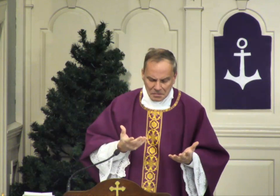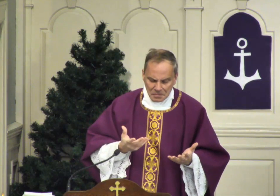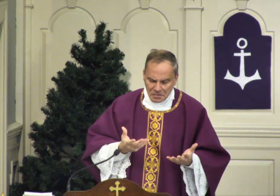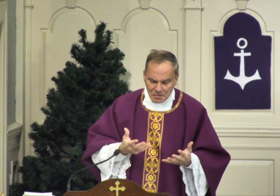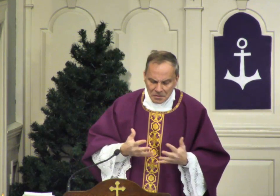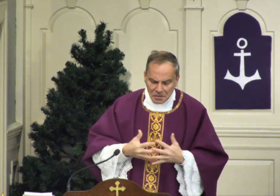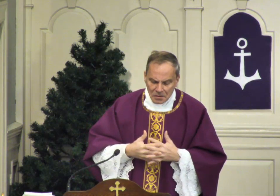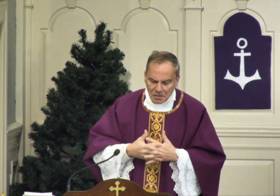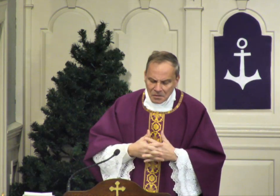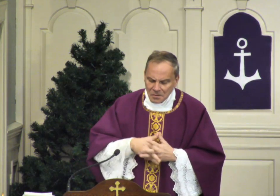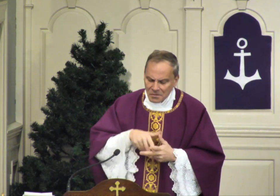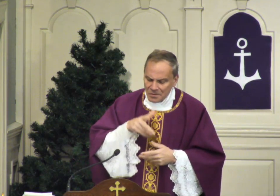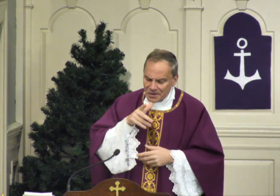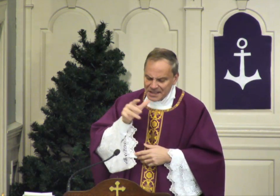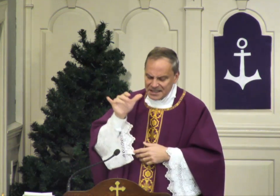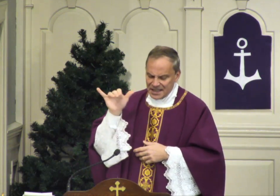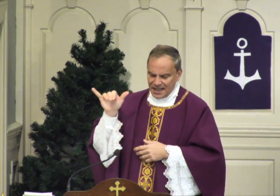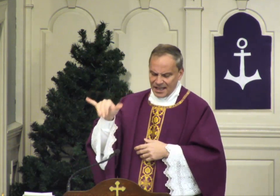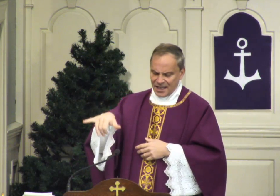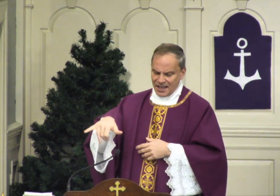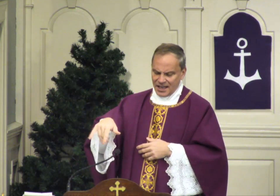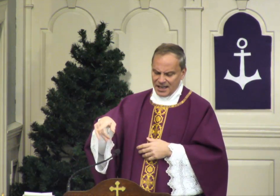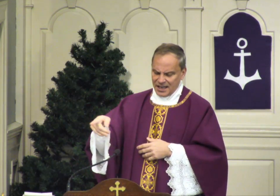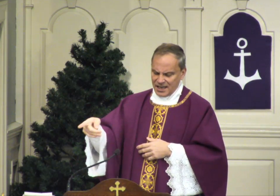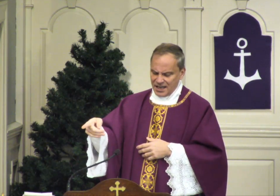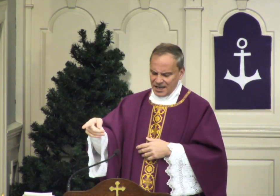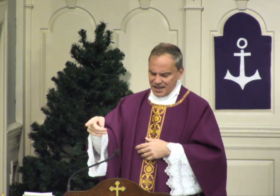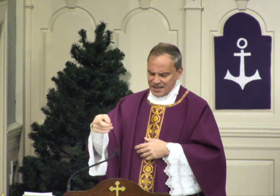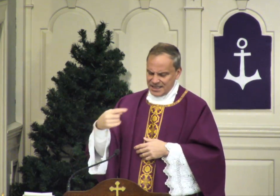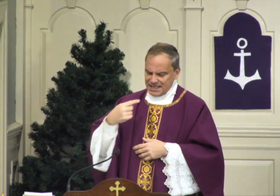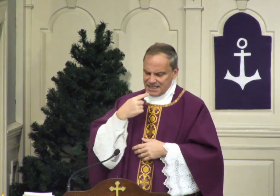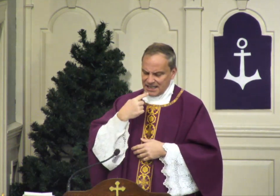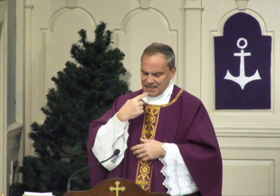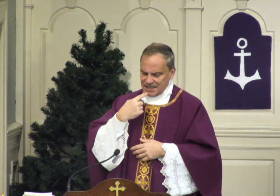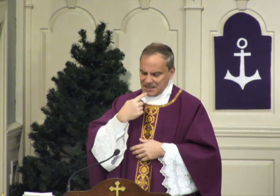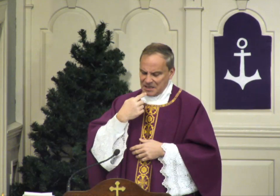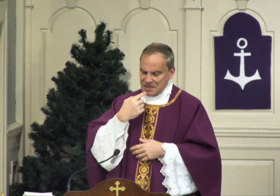"Who is this? Who speaks blasphemies?